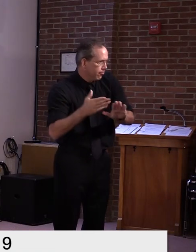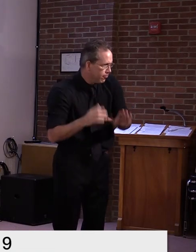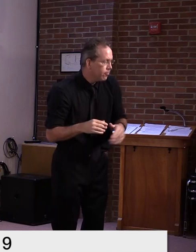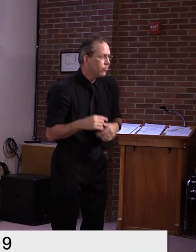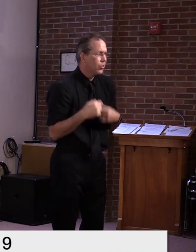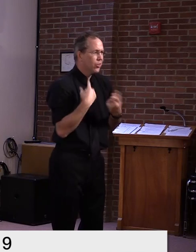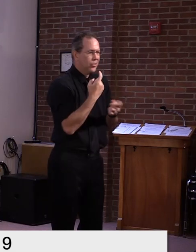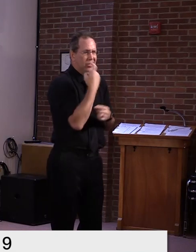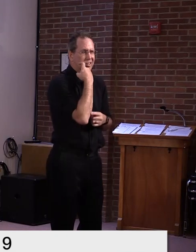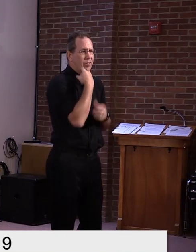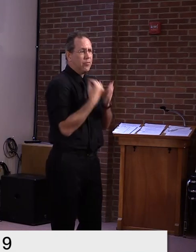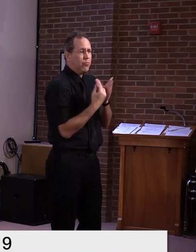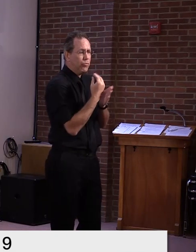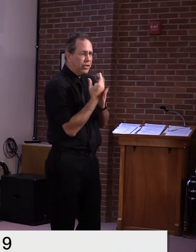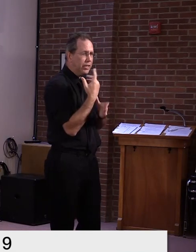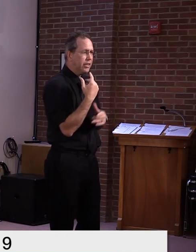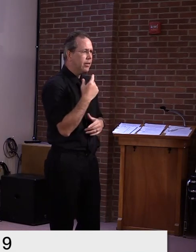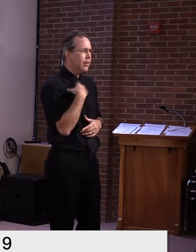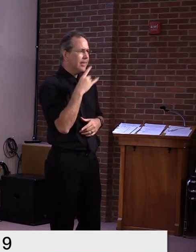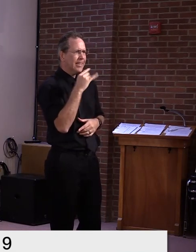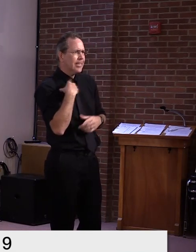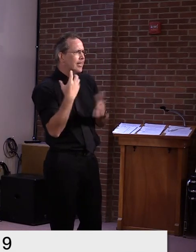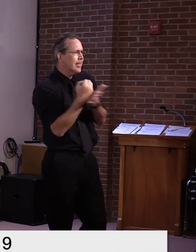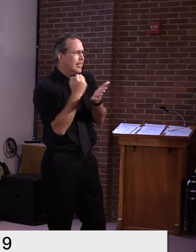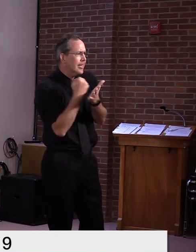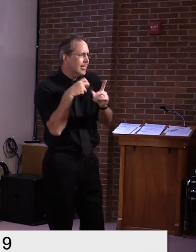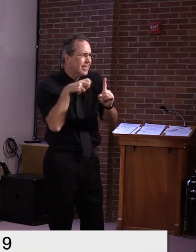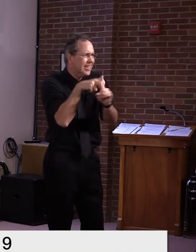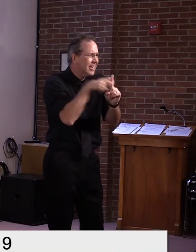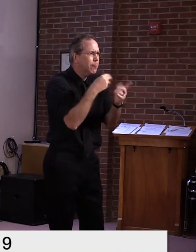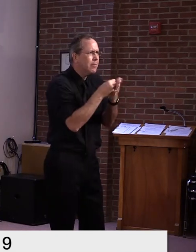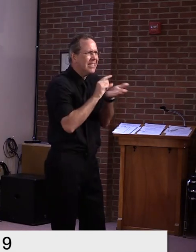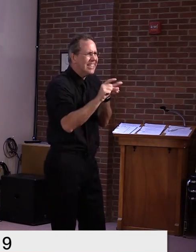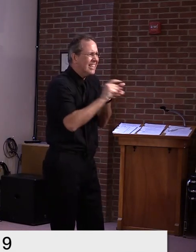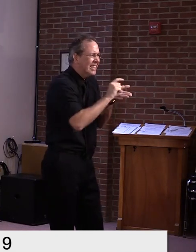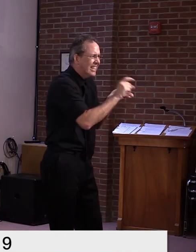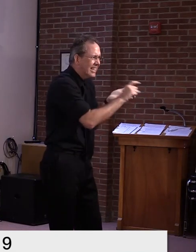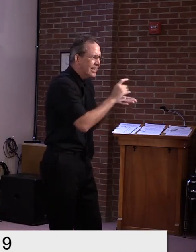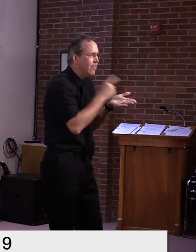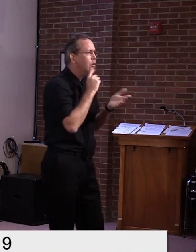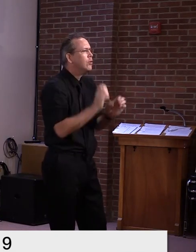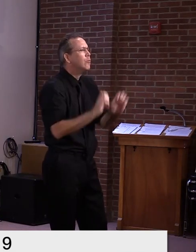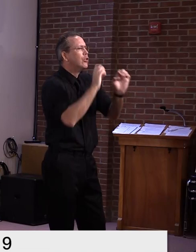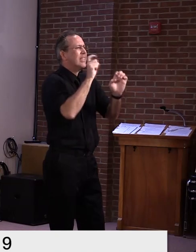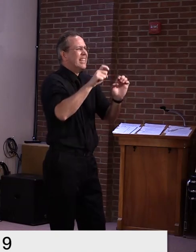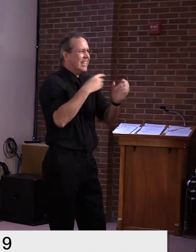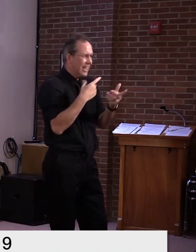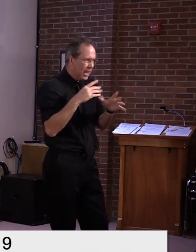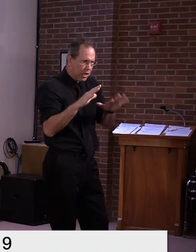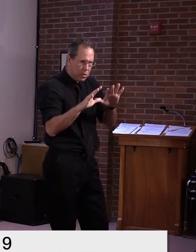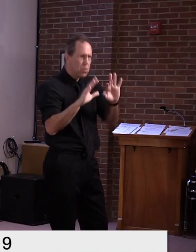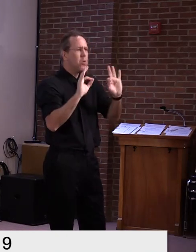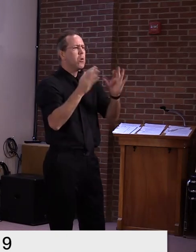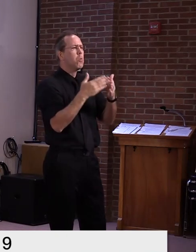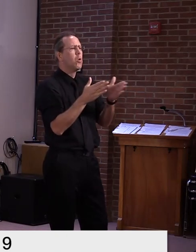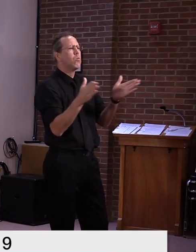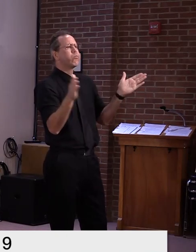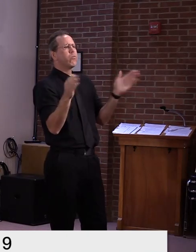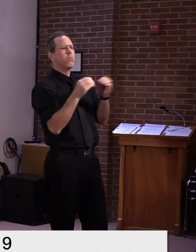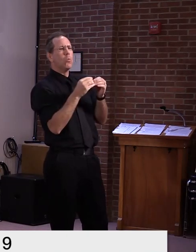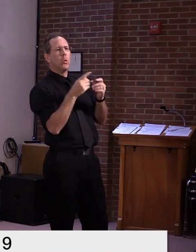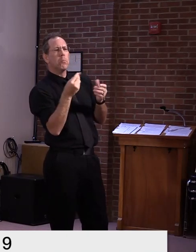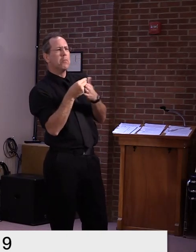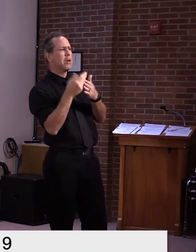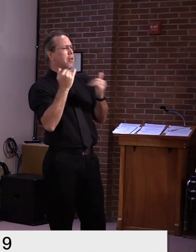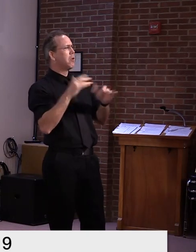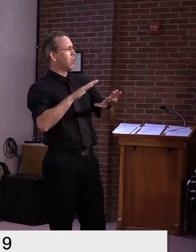dollars to those who needed it, but a broader program was necessary. I again want to thank both Governor Scott